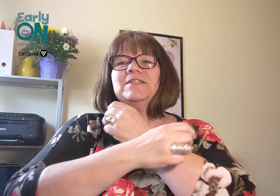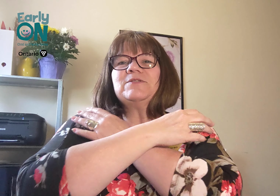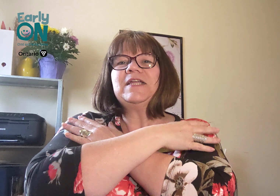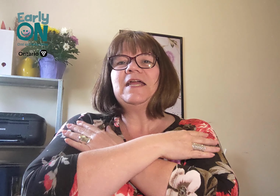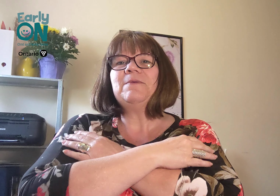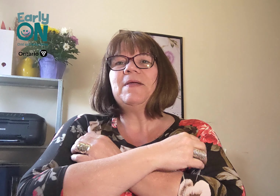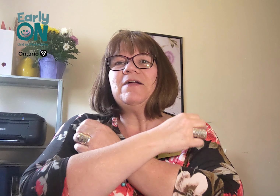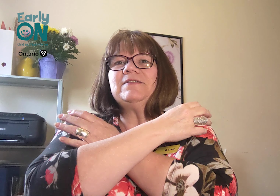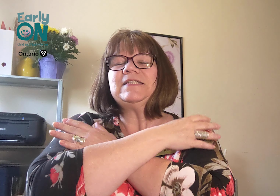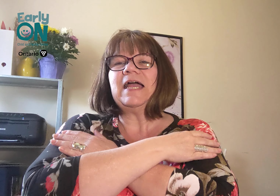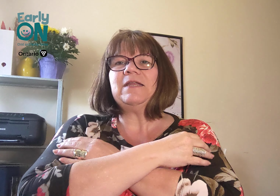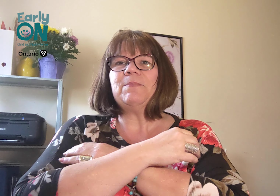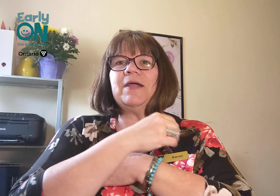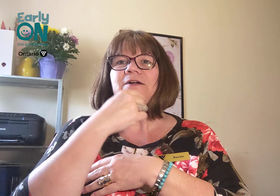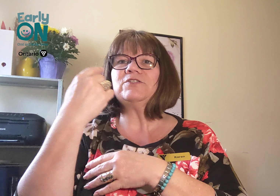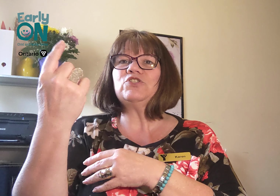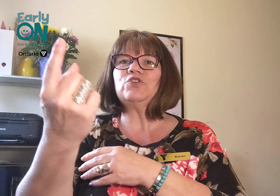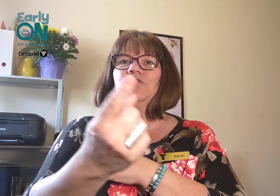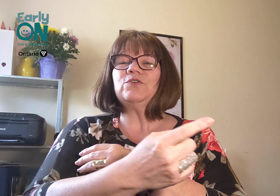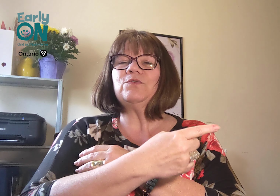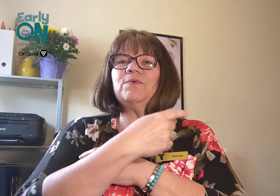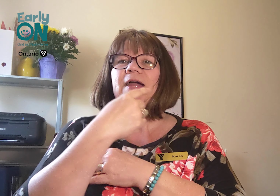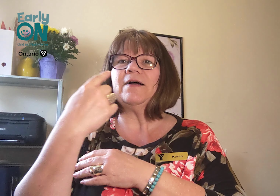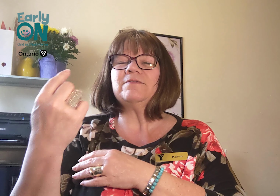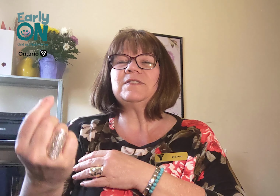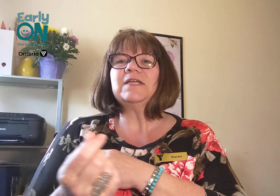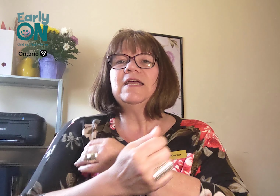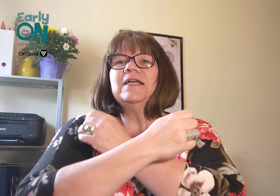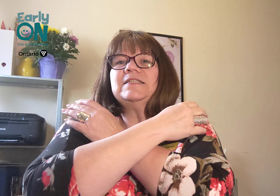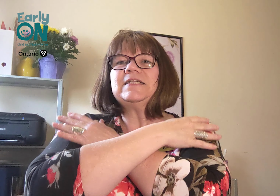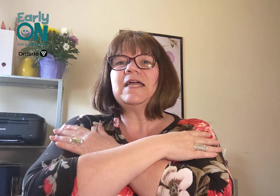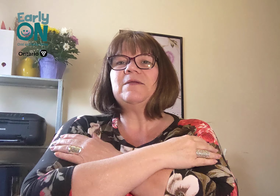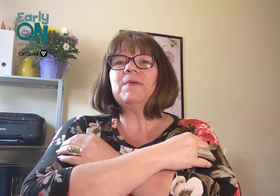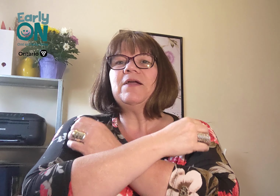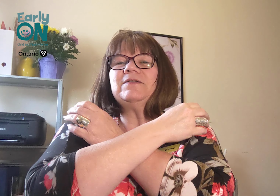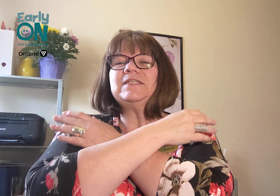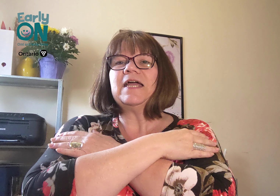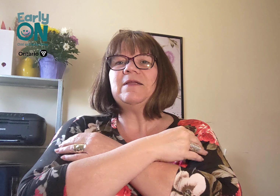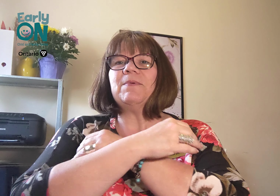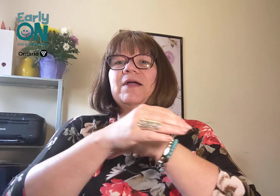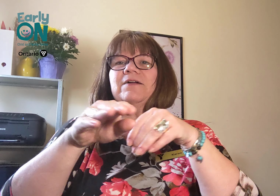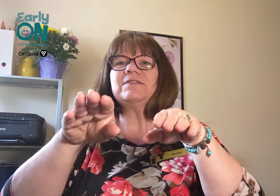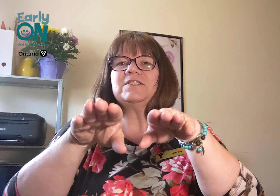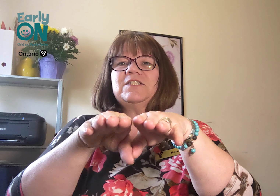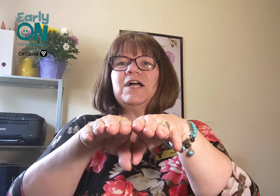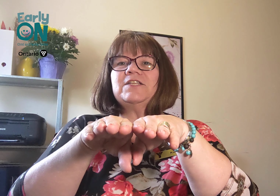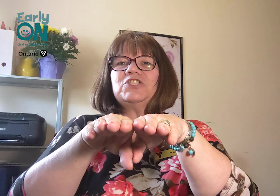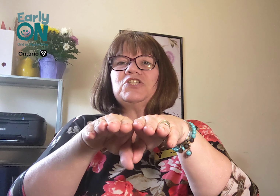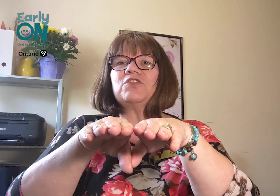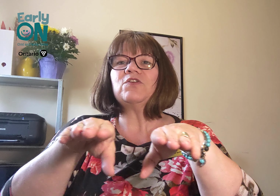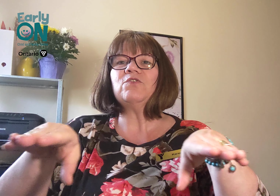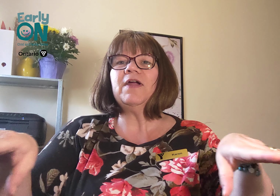So teddy bear, turn around. Teddy bear, touch the